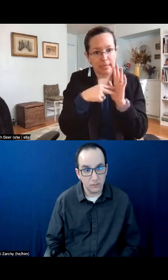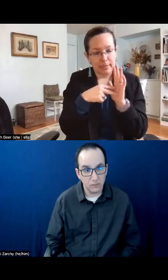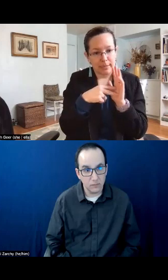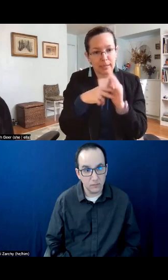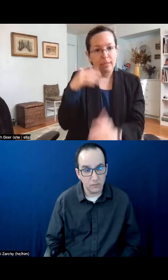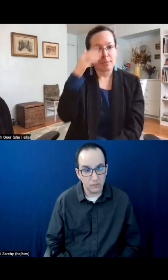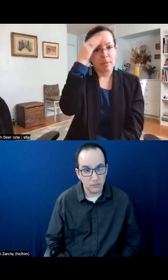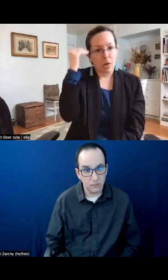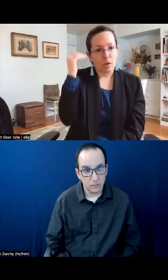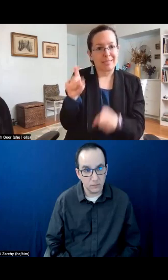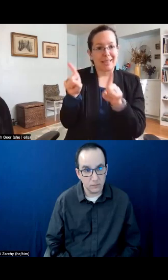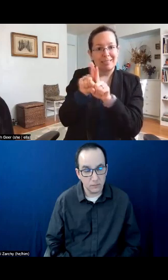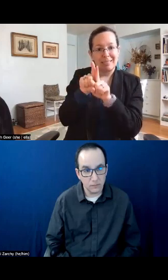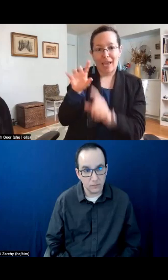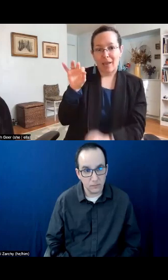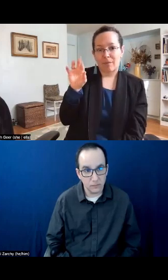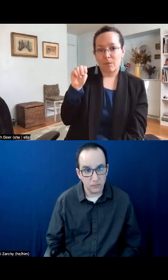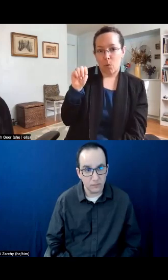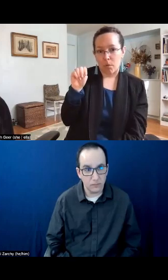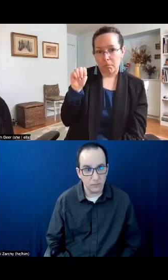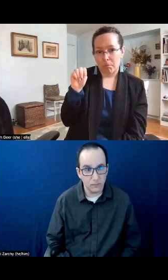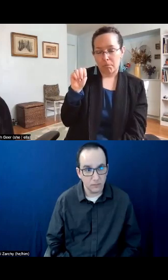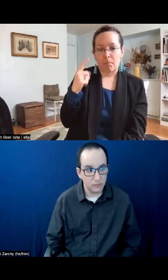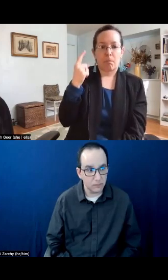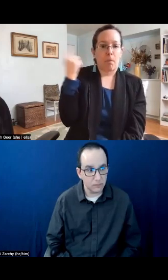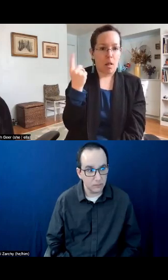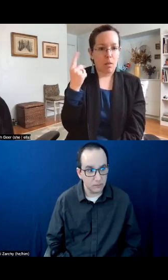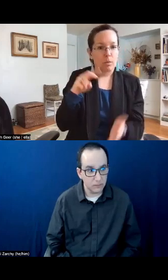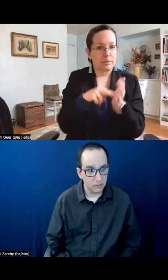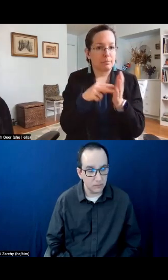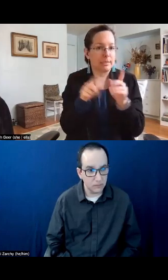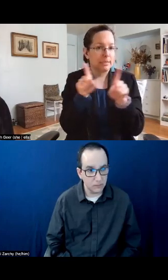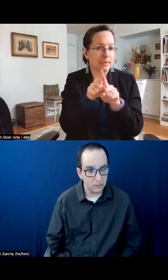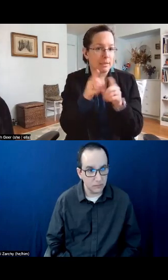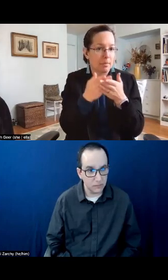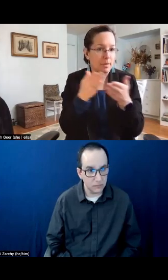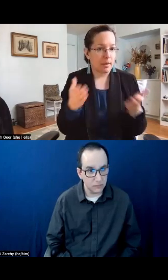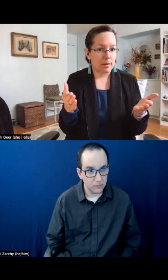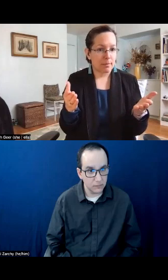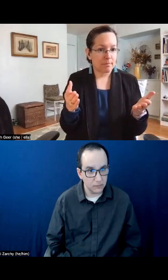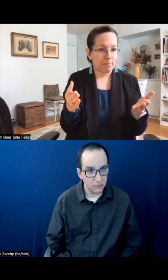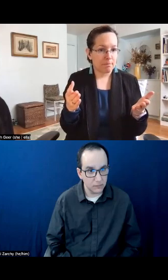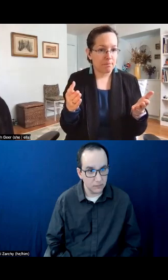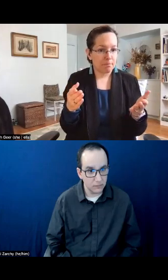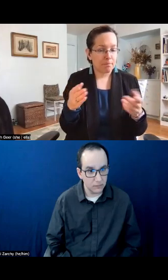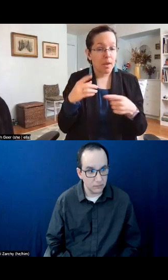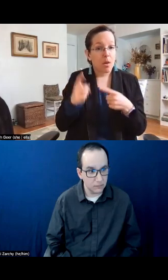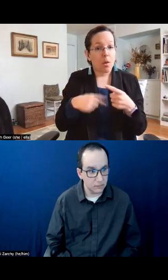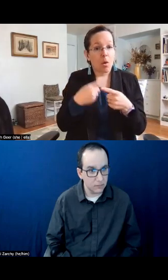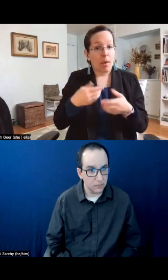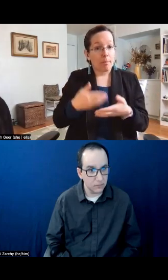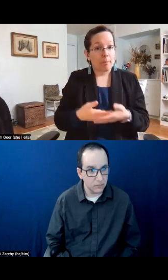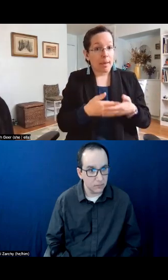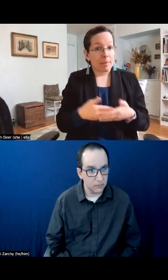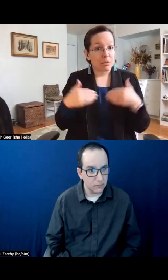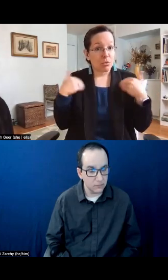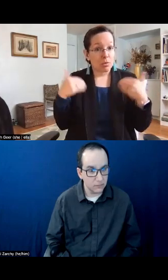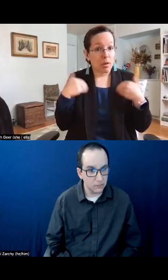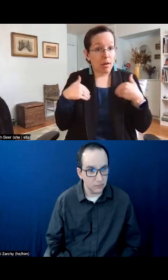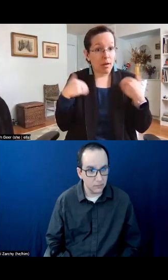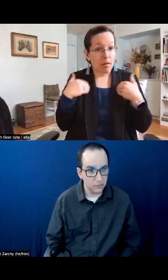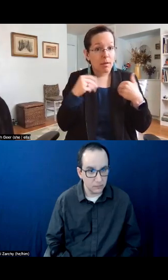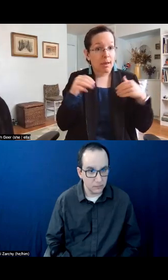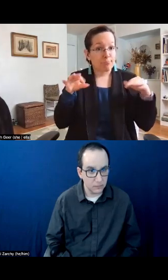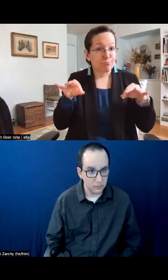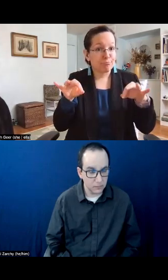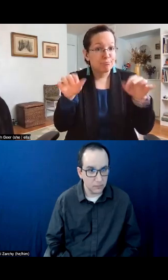For each morpheme, we know the word that it builds because of its form meaning pairing. And when it is connected in